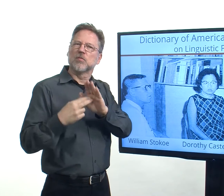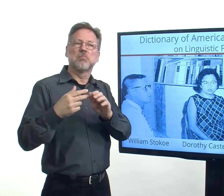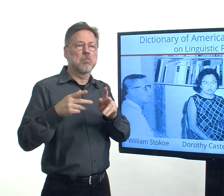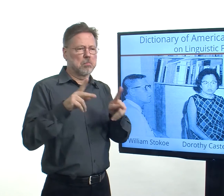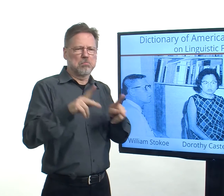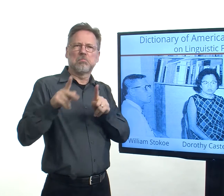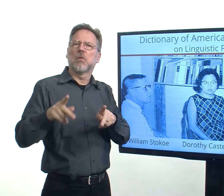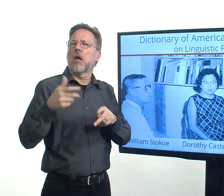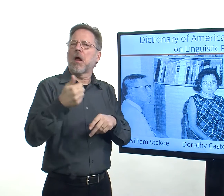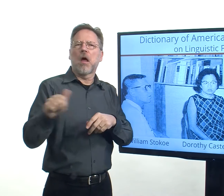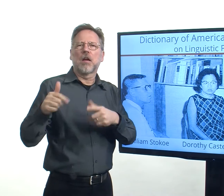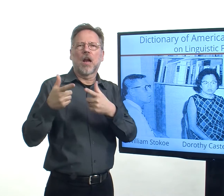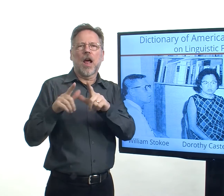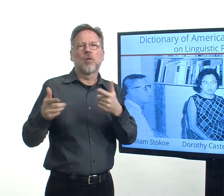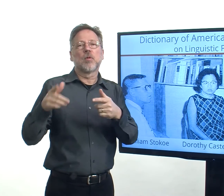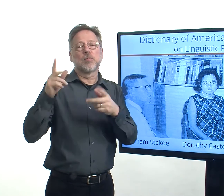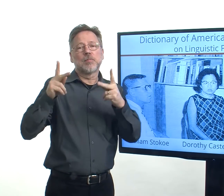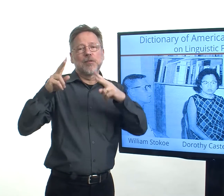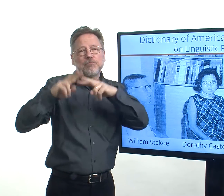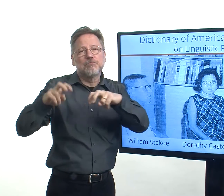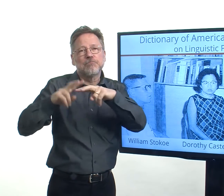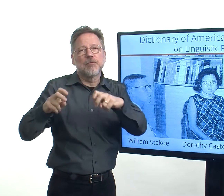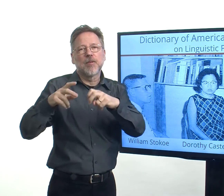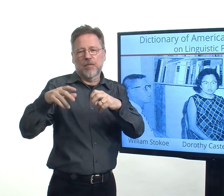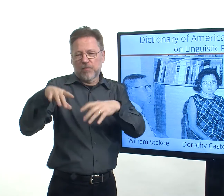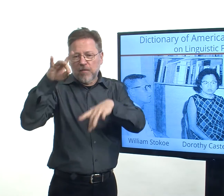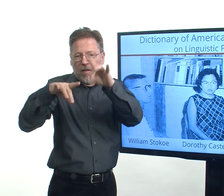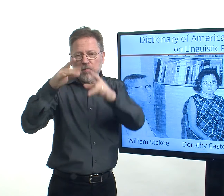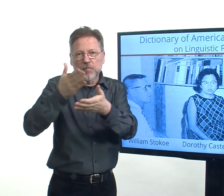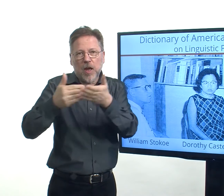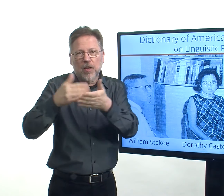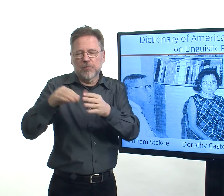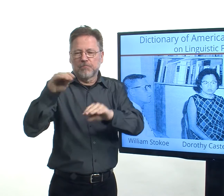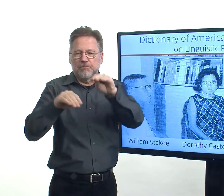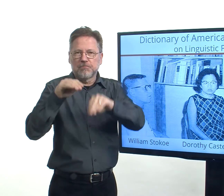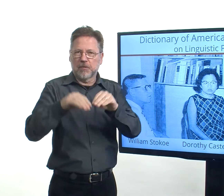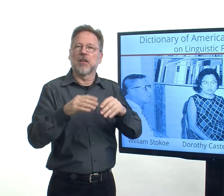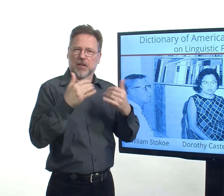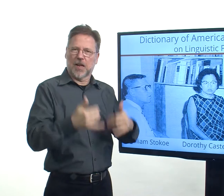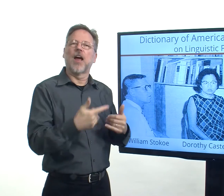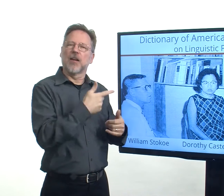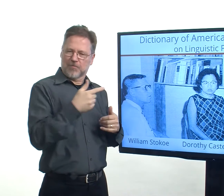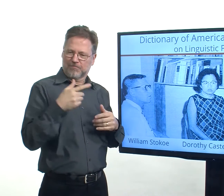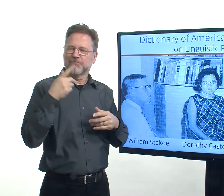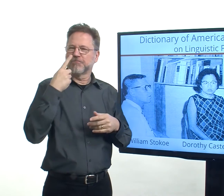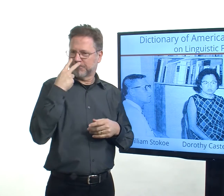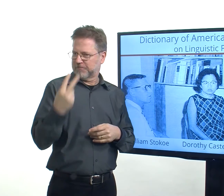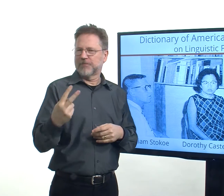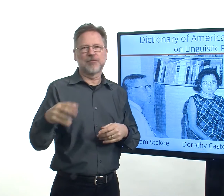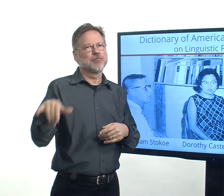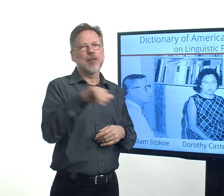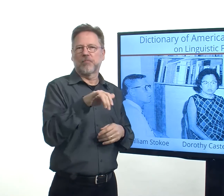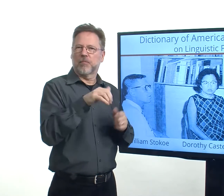any language that can be analyzed according to its component parts. You could now do the same with their